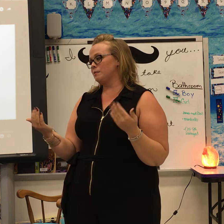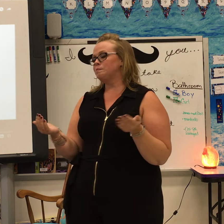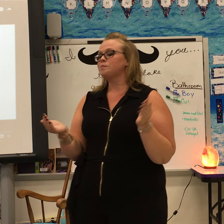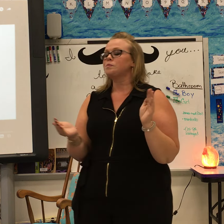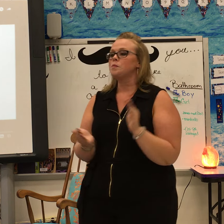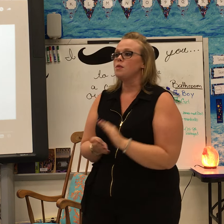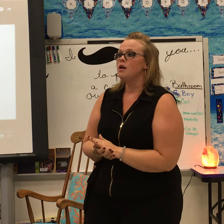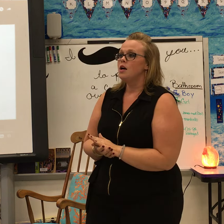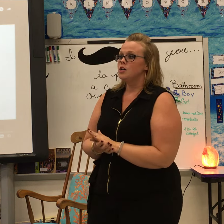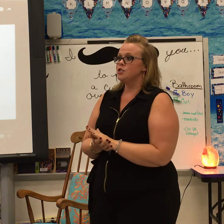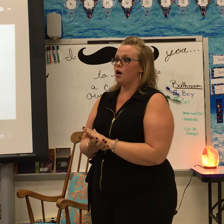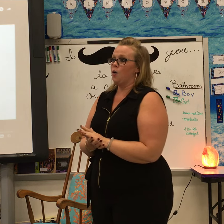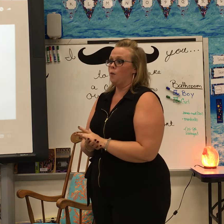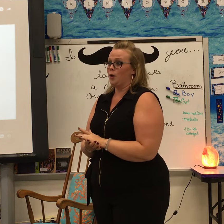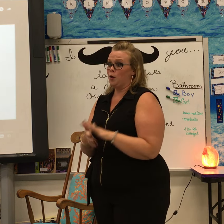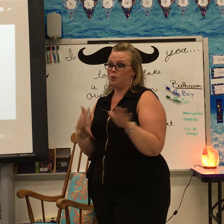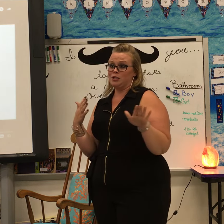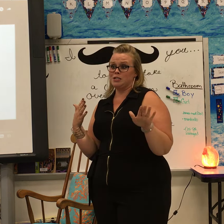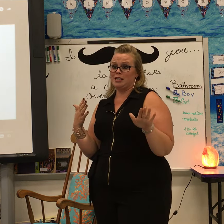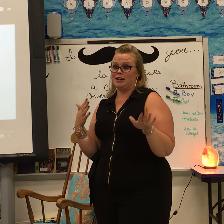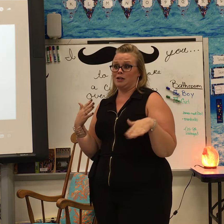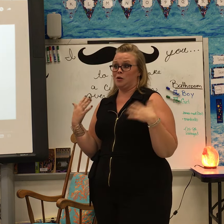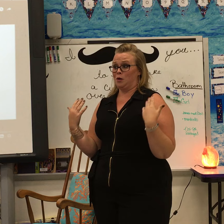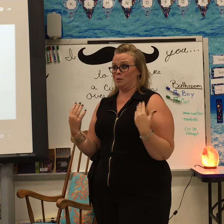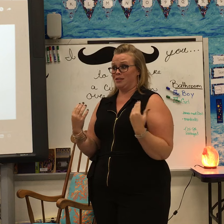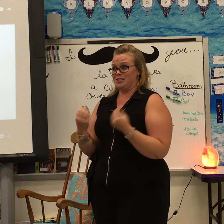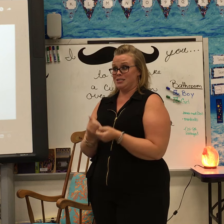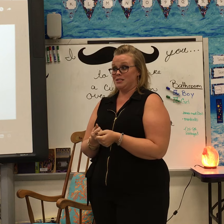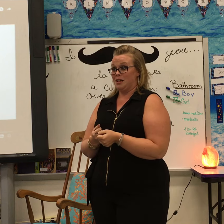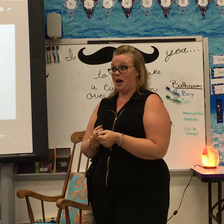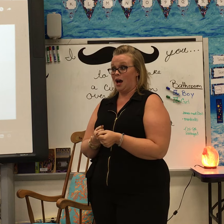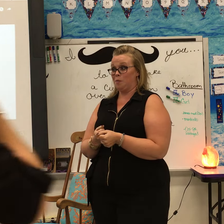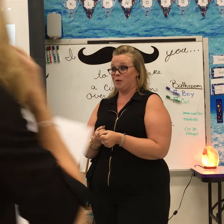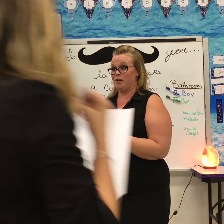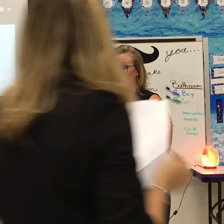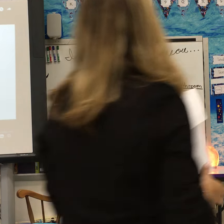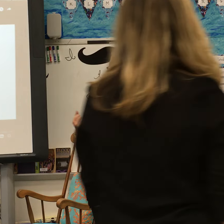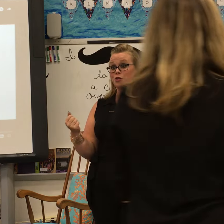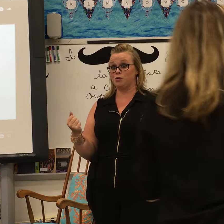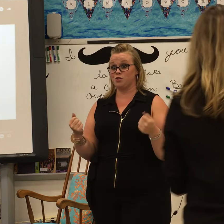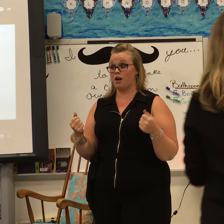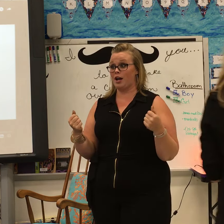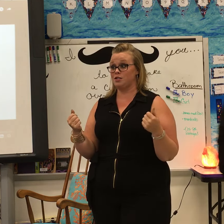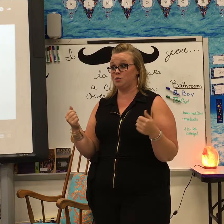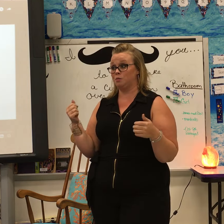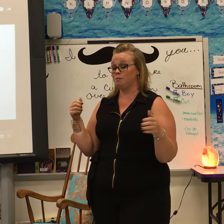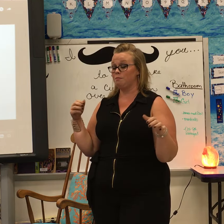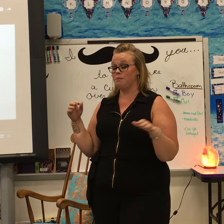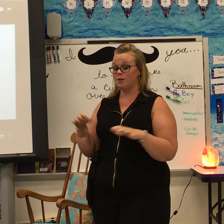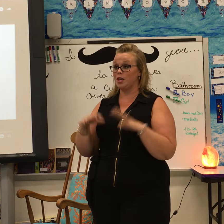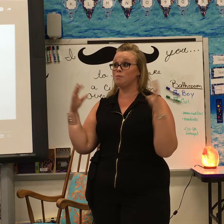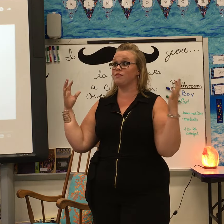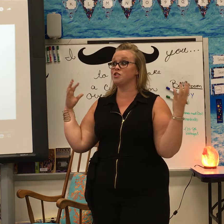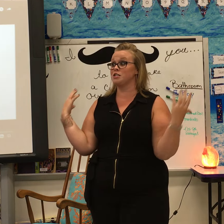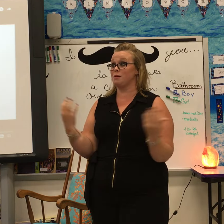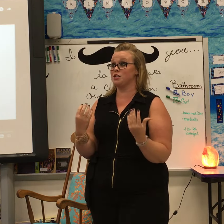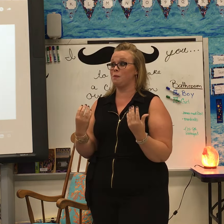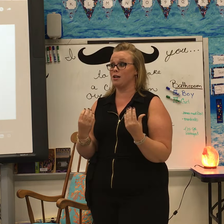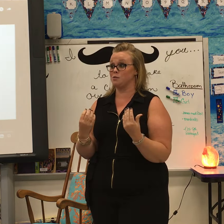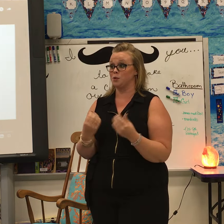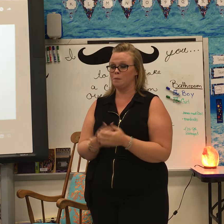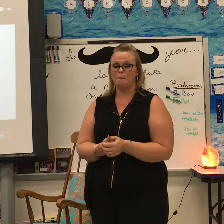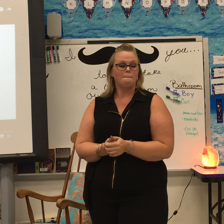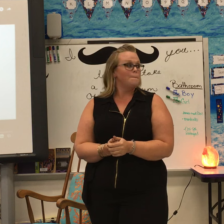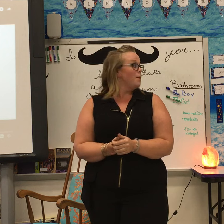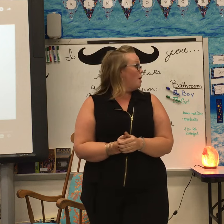of this. So we hope you understand and can work with us with that, but we do try to keep the vision as much